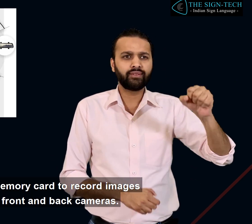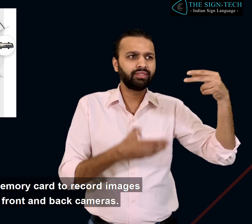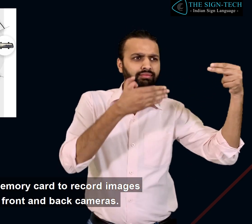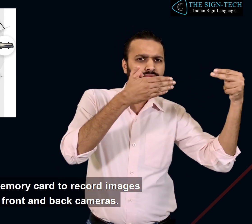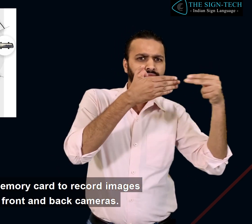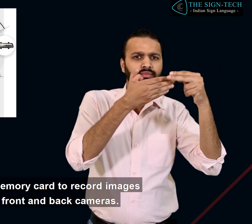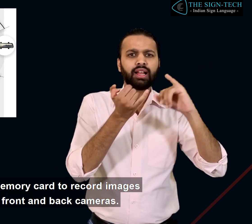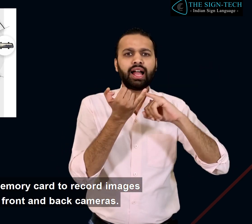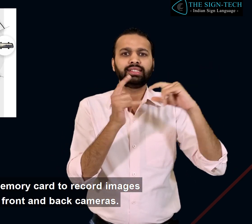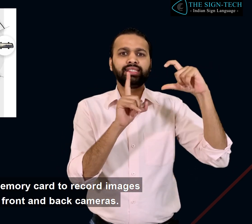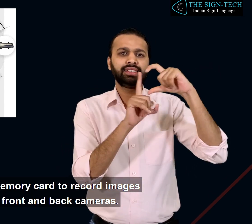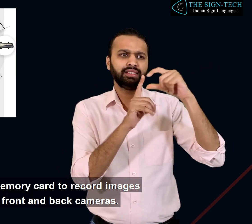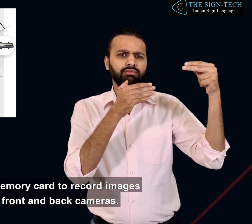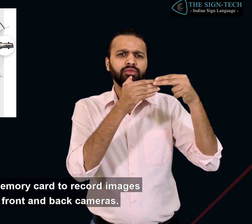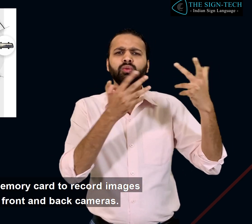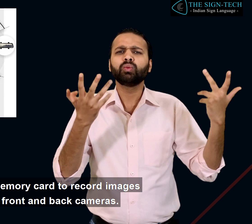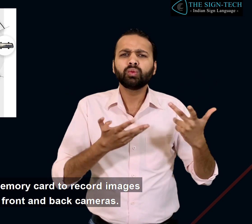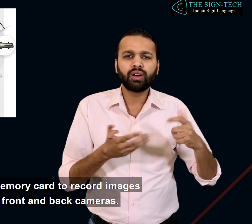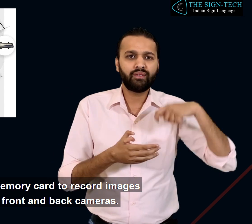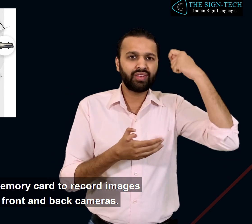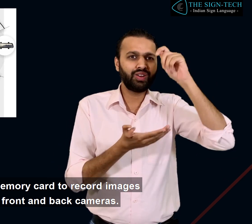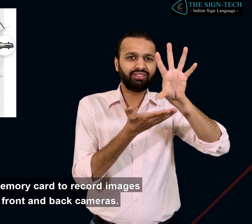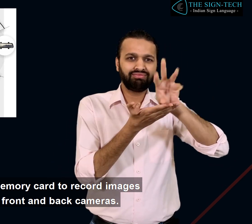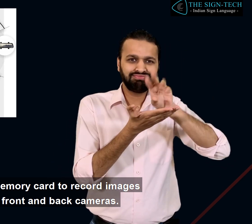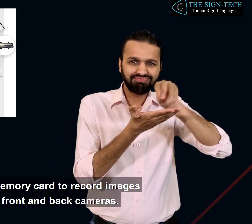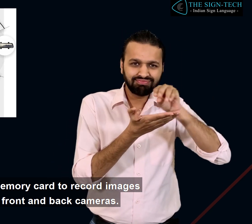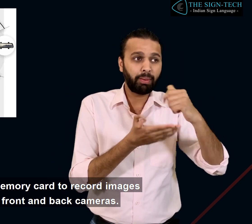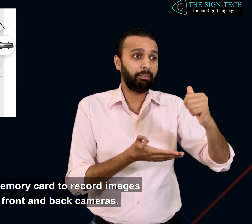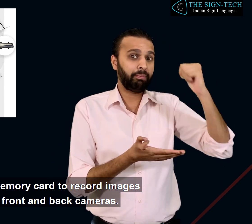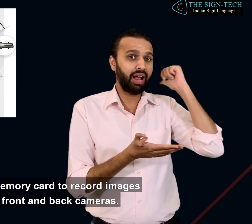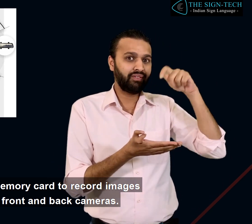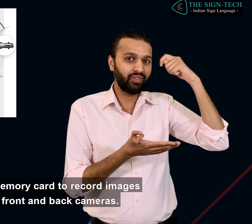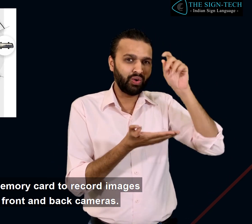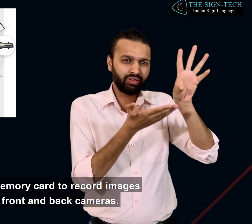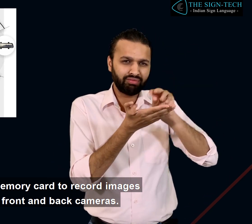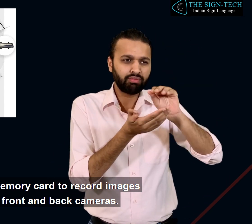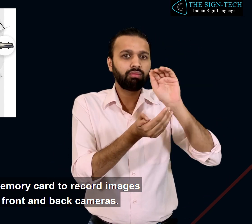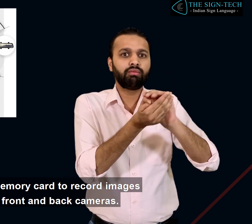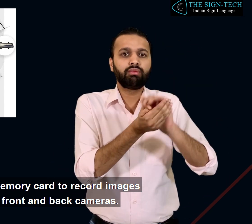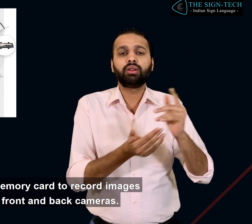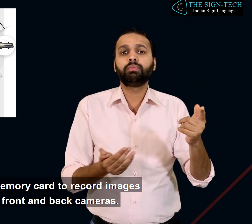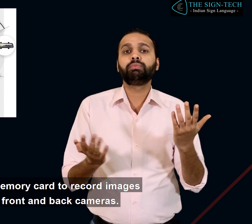It has a SD memory card, to record images from the front and back cameras.